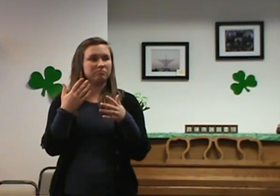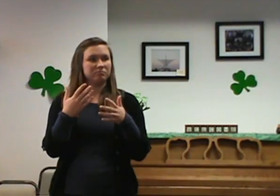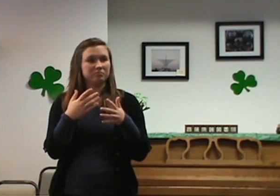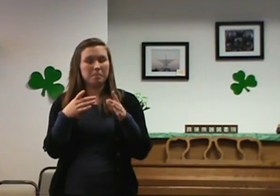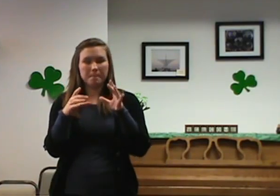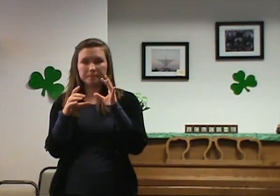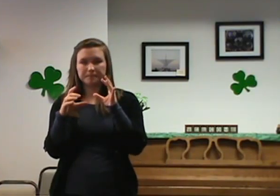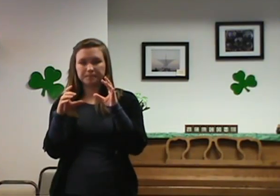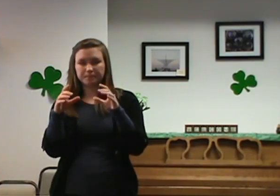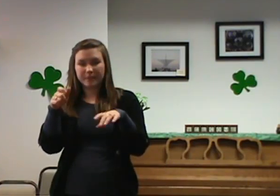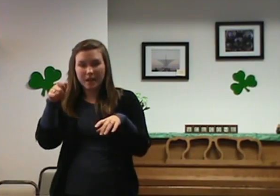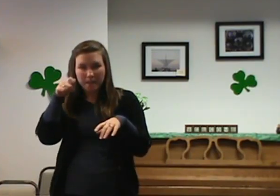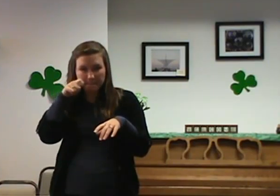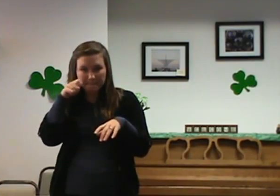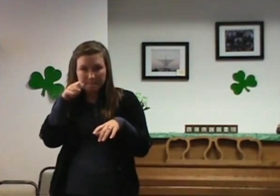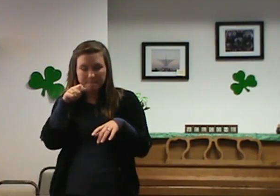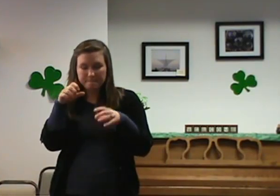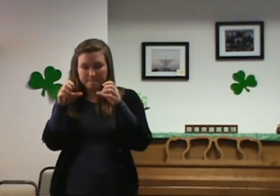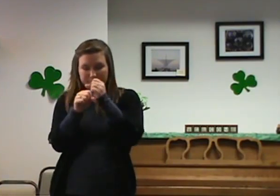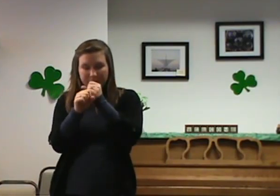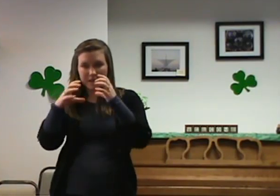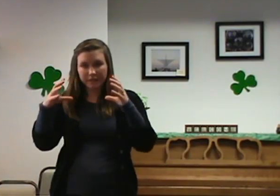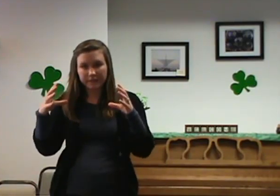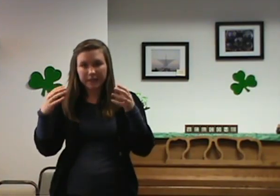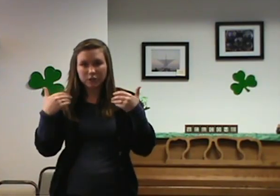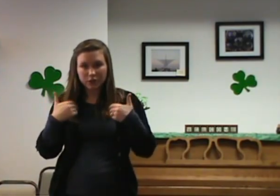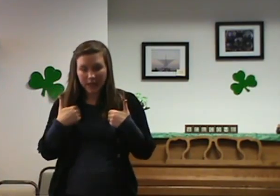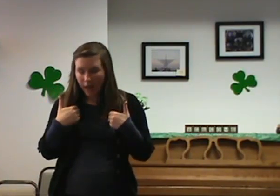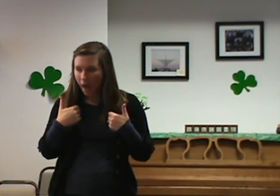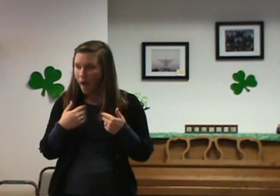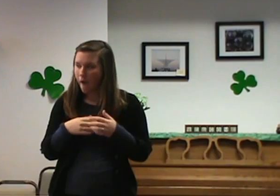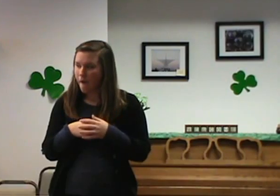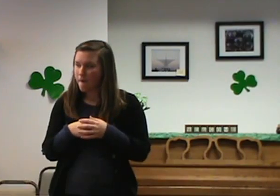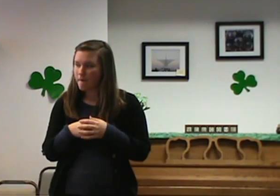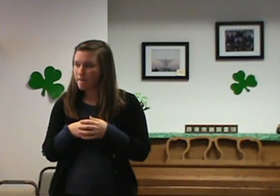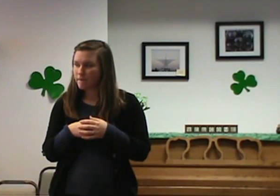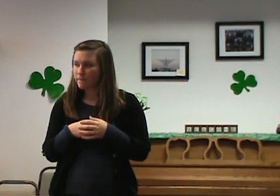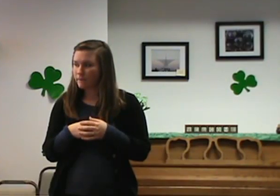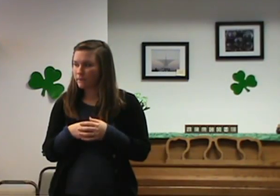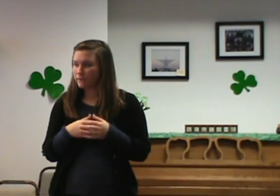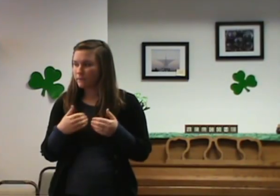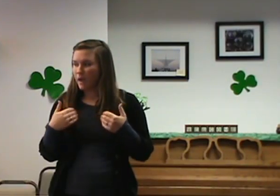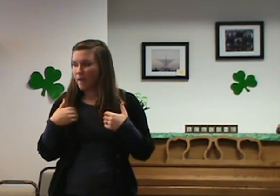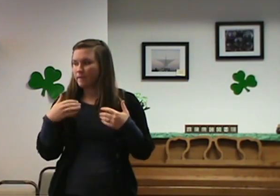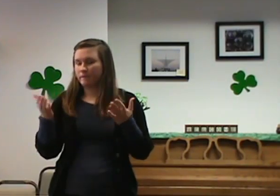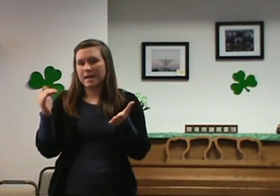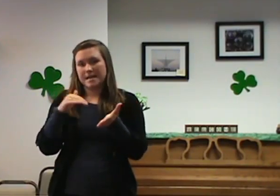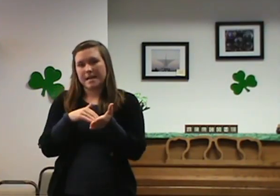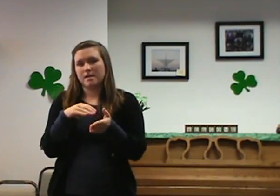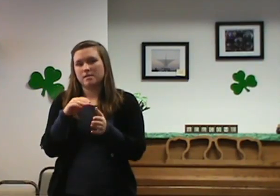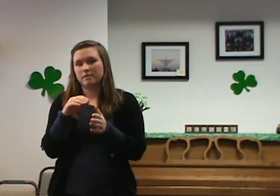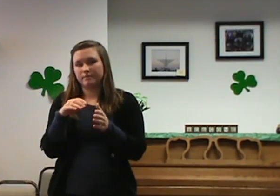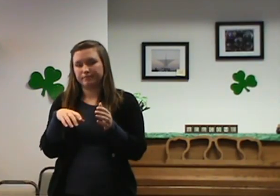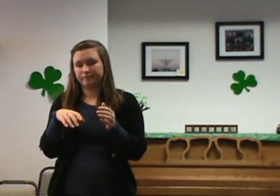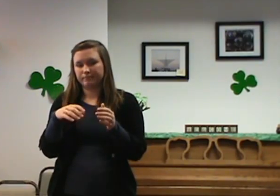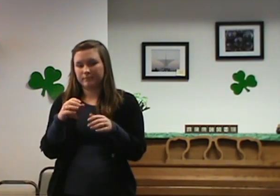our little extra stand. So it works with the handle, or